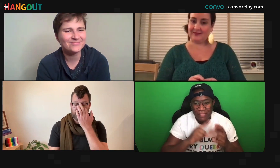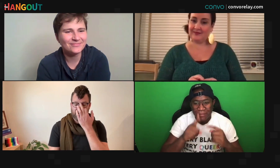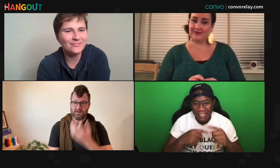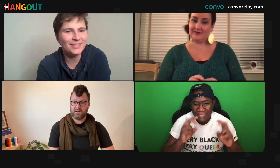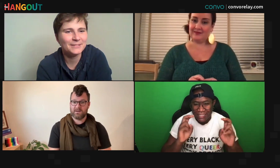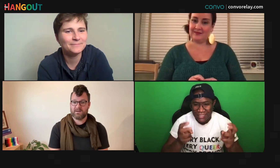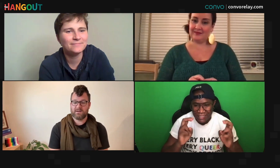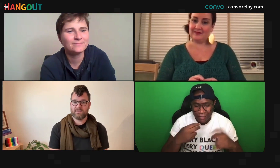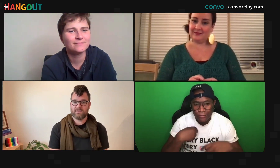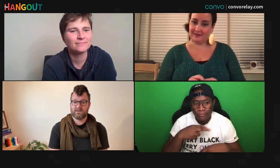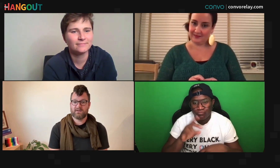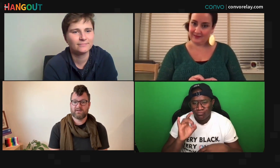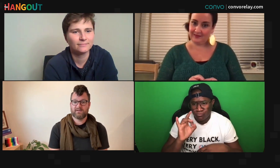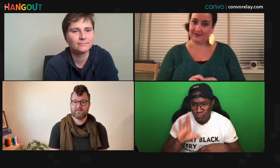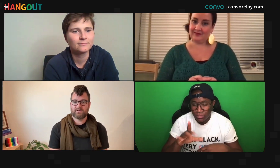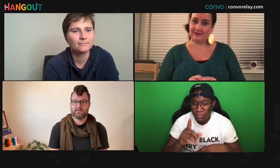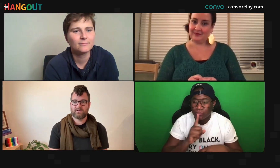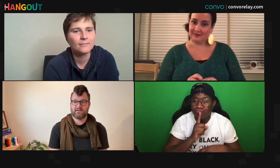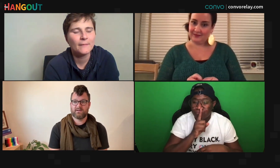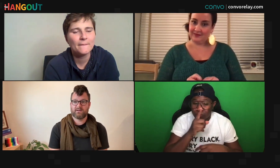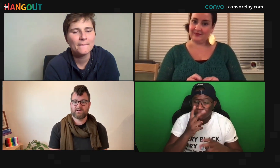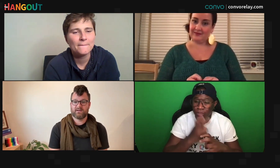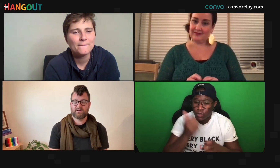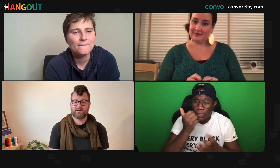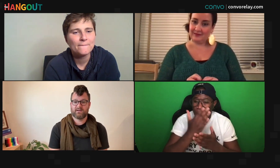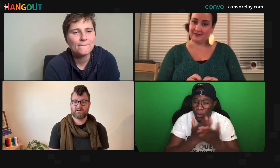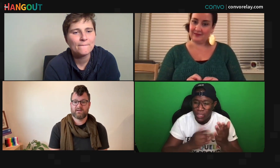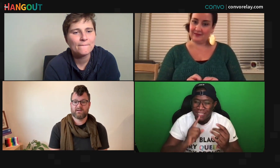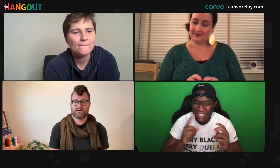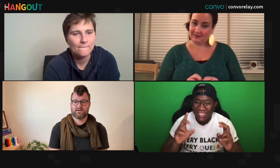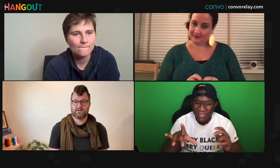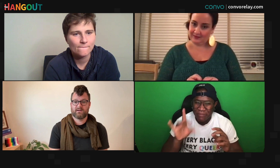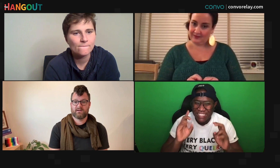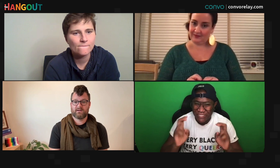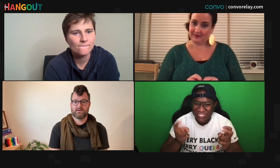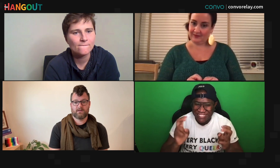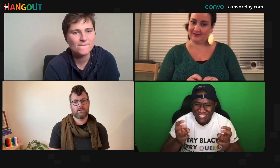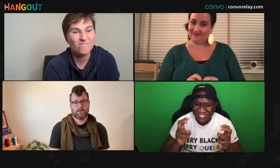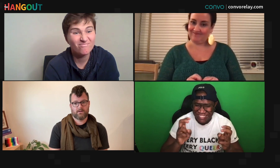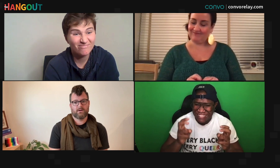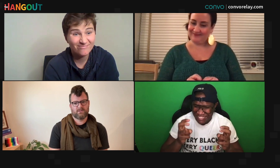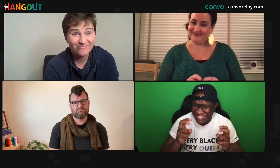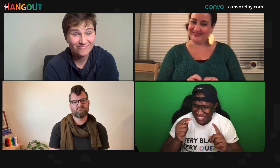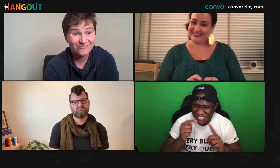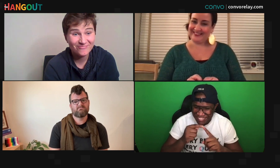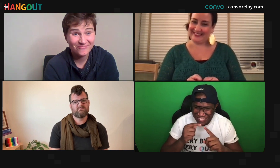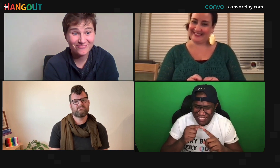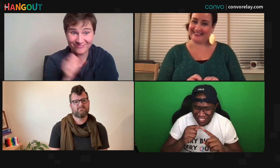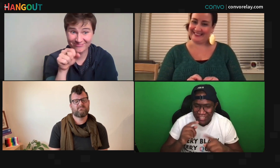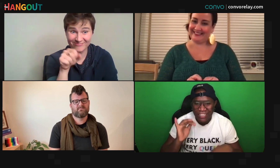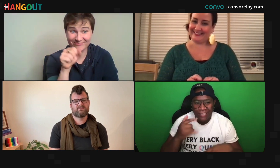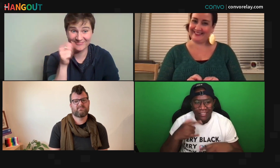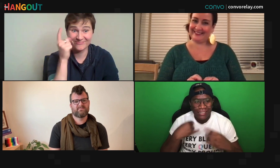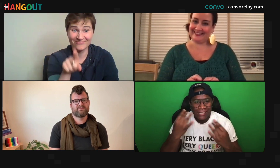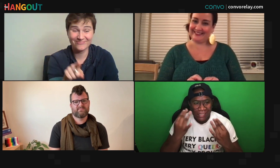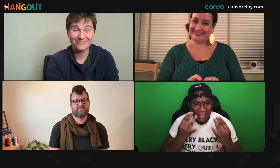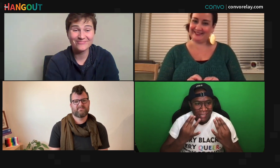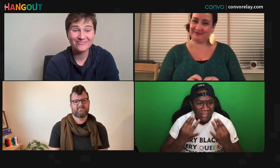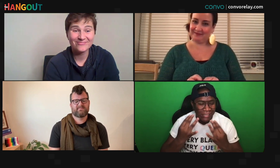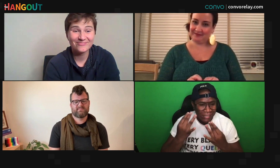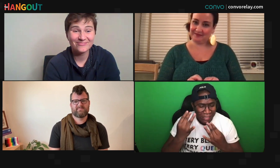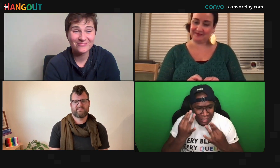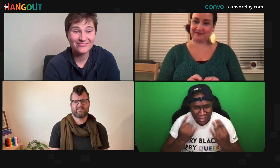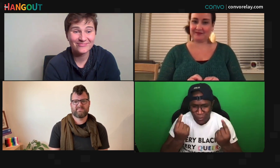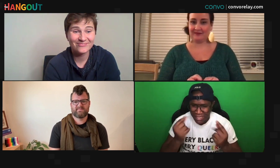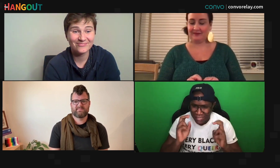This is Victorica. I'd like to add to what C3 said about the title. I think the hardest part for me was finding